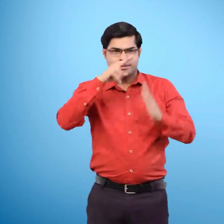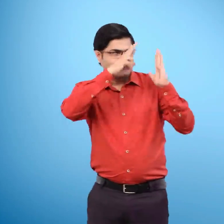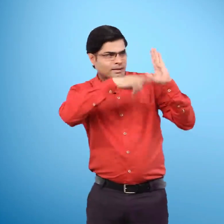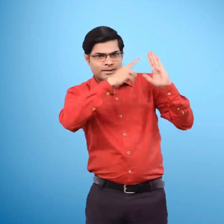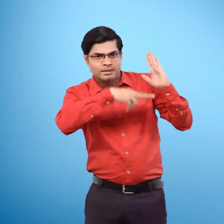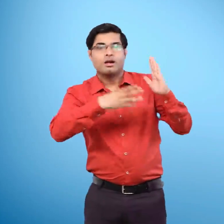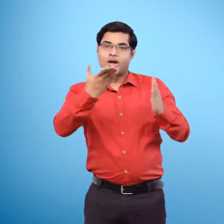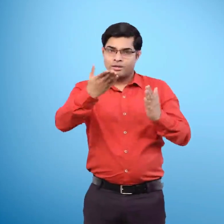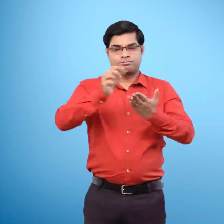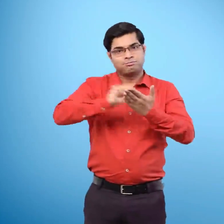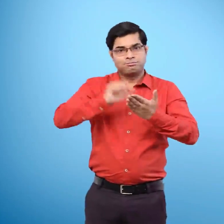There is a table with